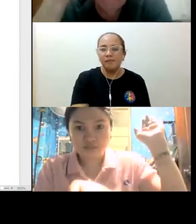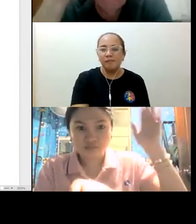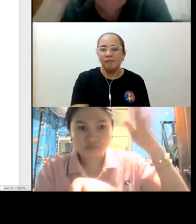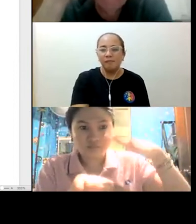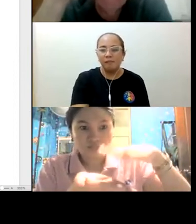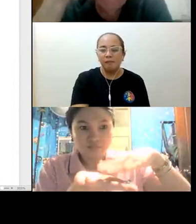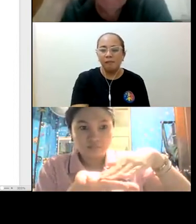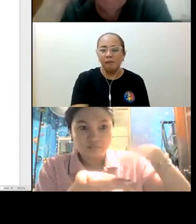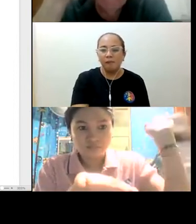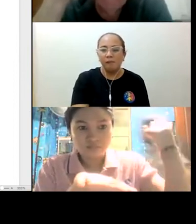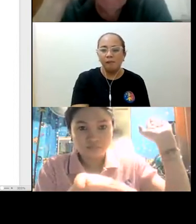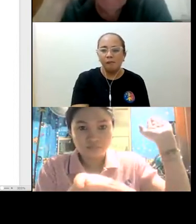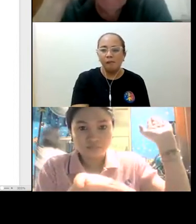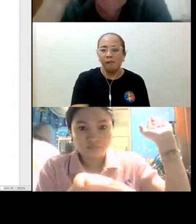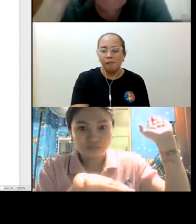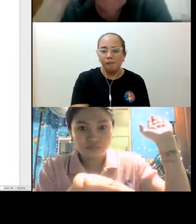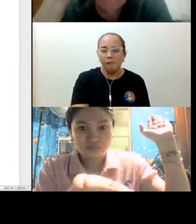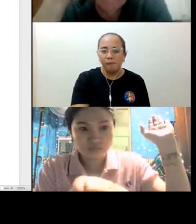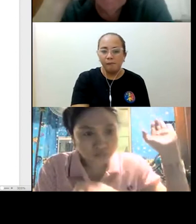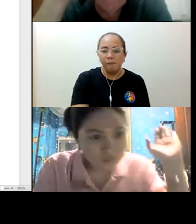Okay. expensive,